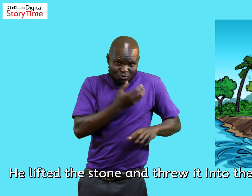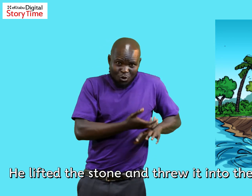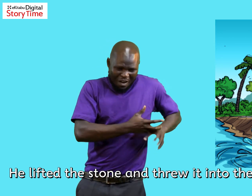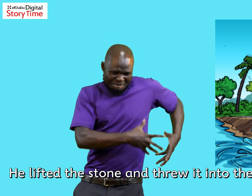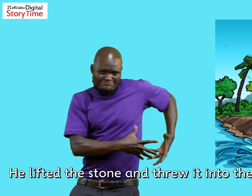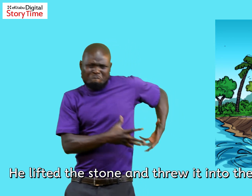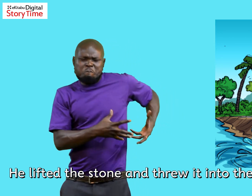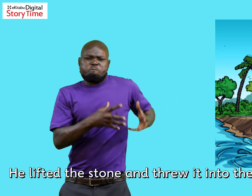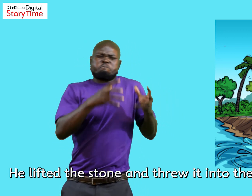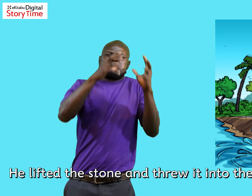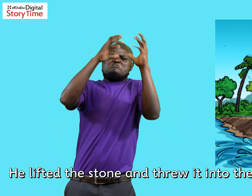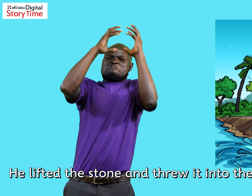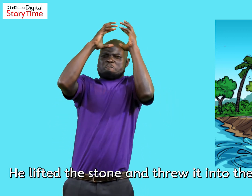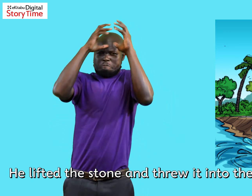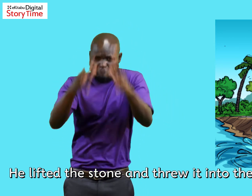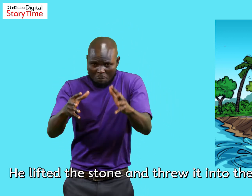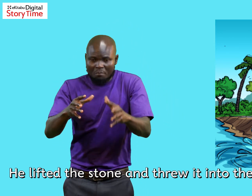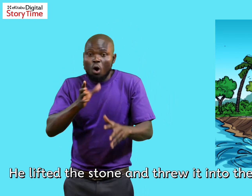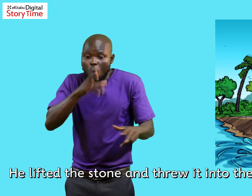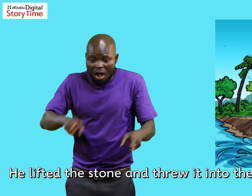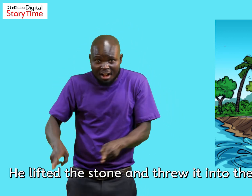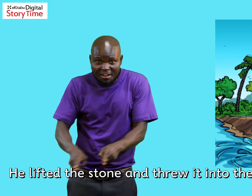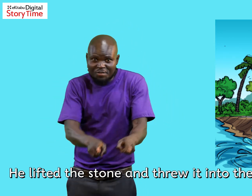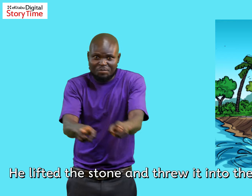He lifted the stone and threw it into the river.